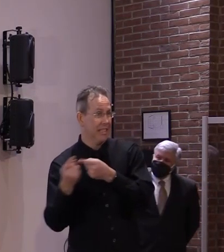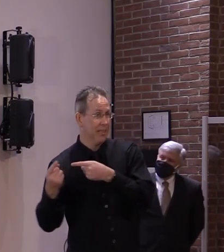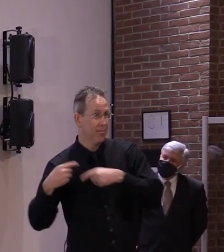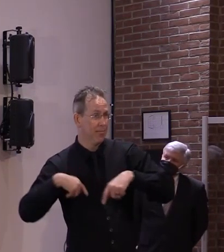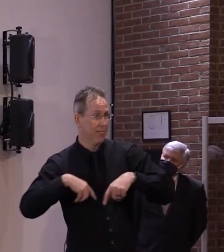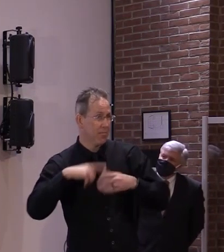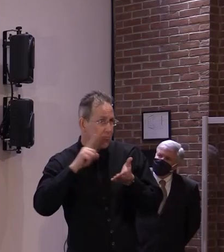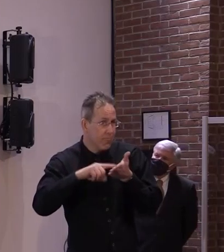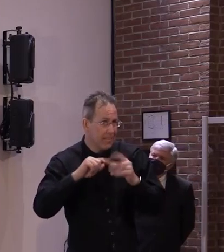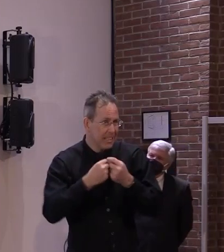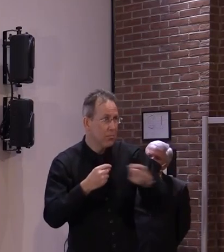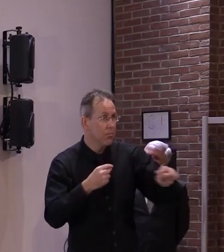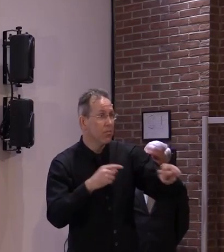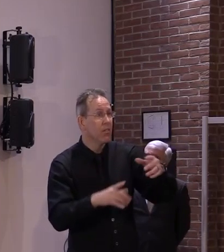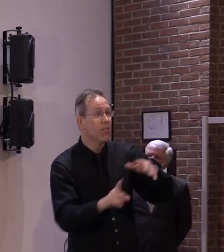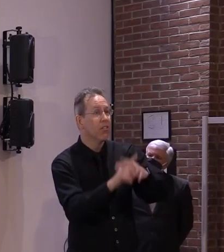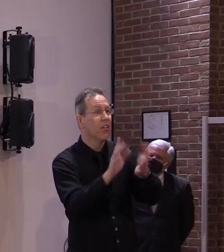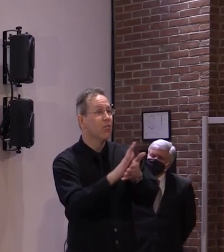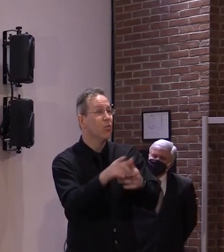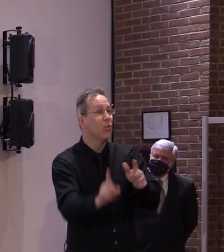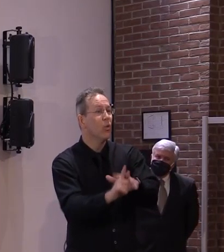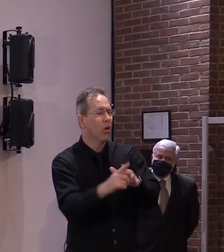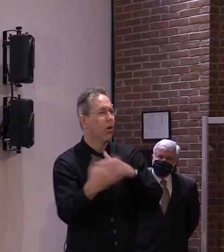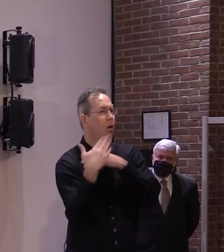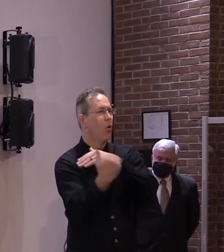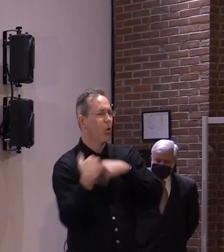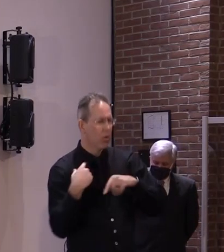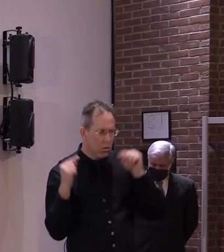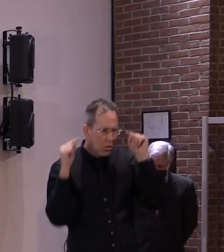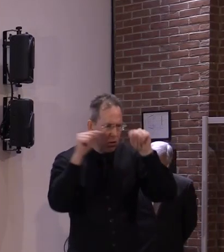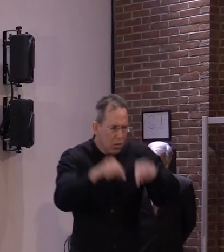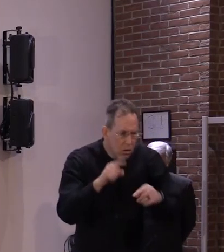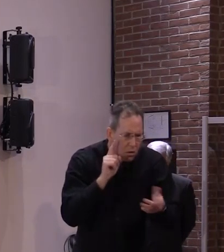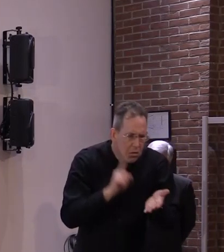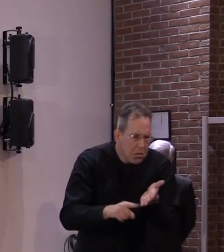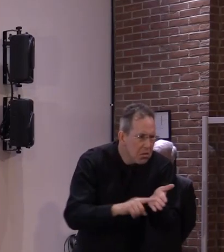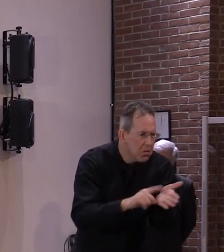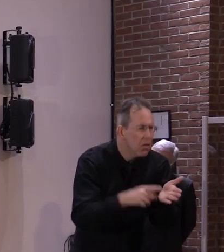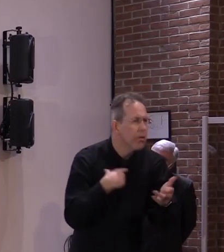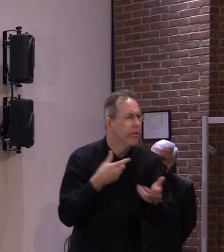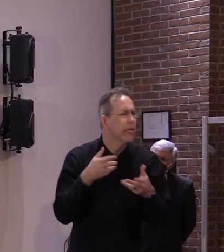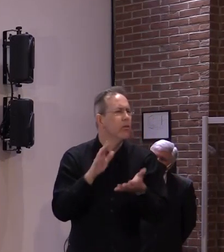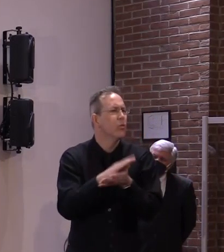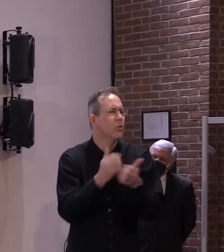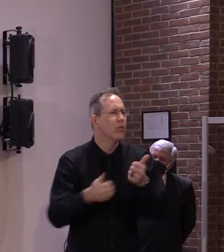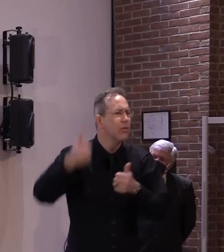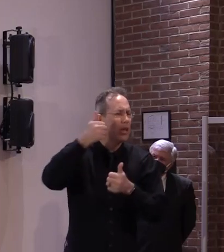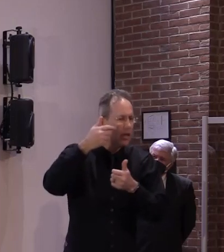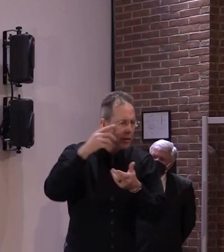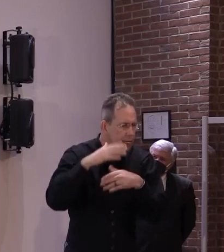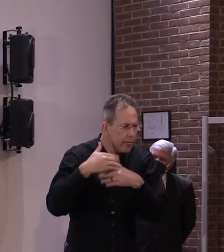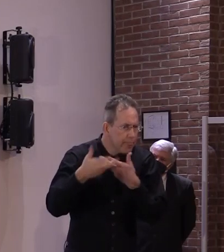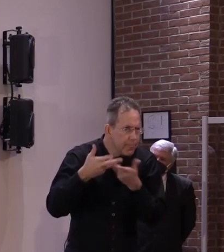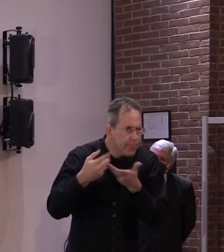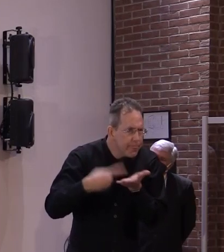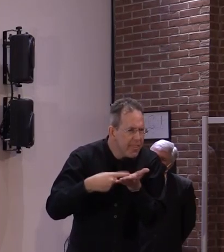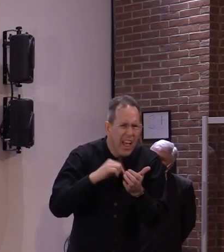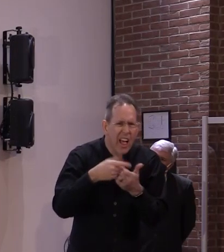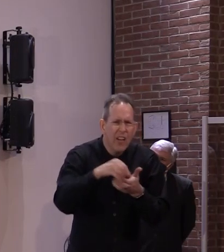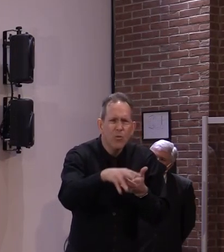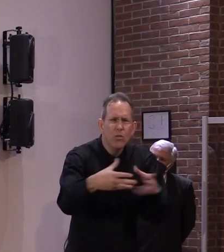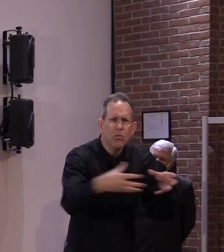the superintendents and other school officials to help mitigate the situation. I'm going to stand by what I've been saying all along,